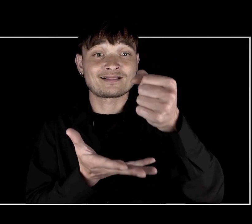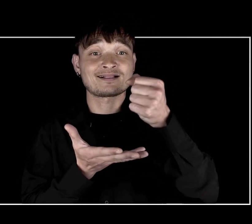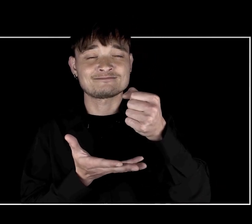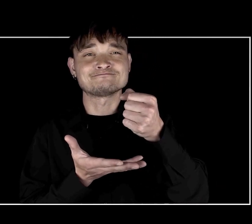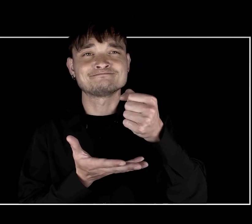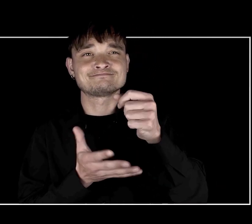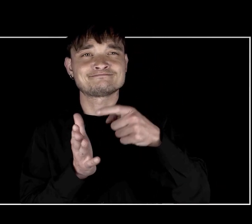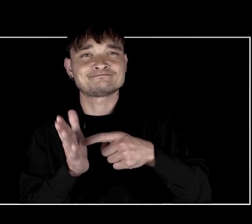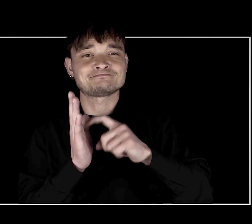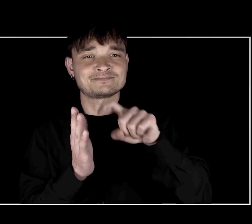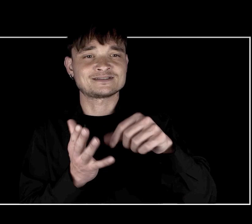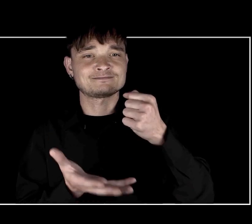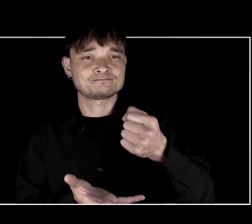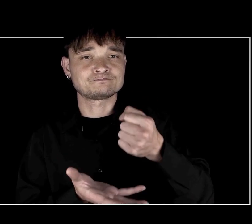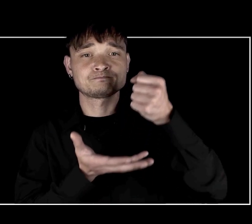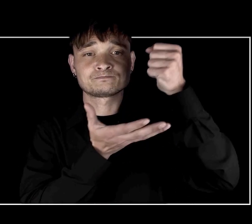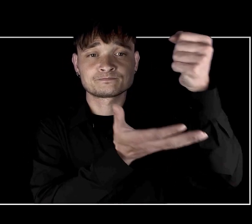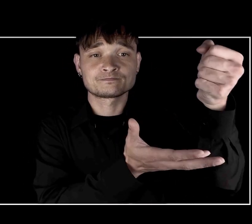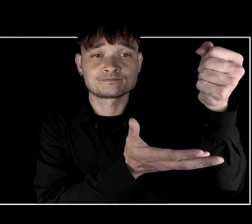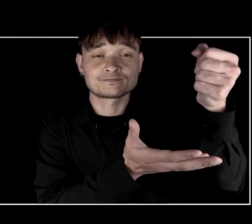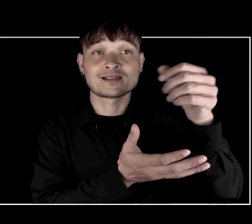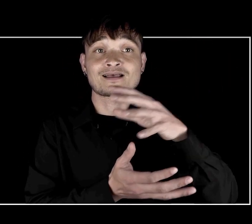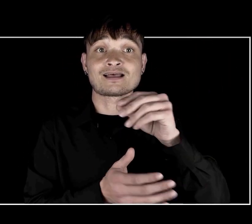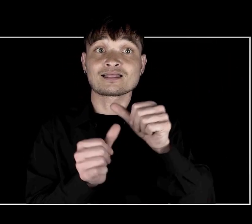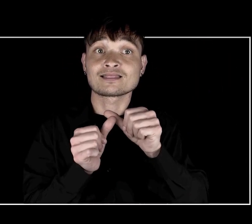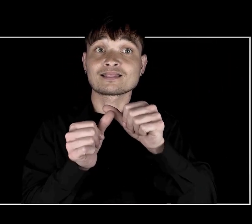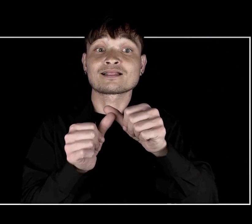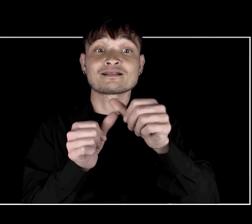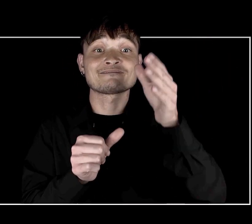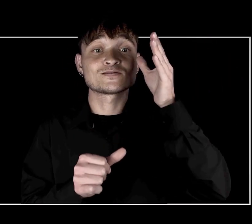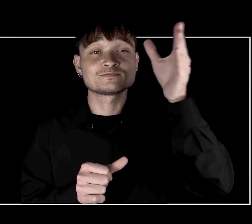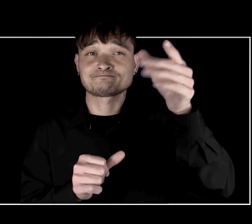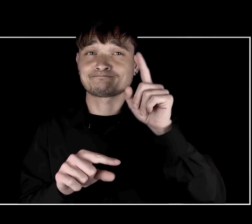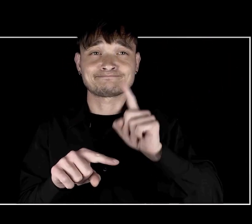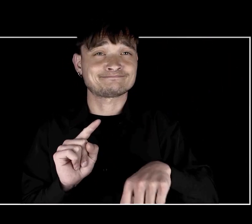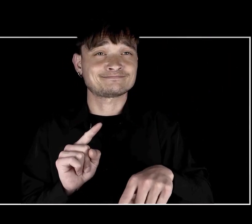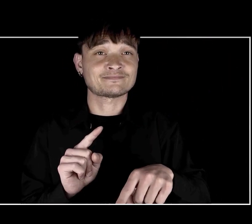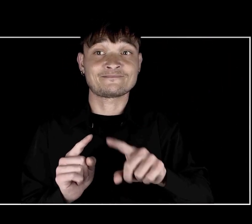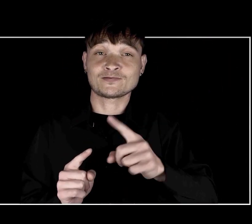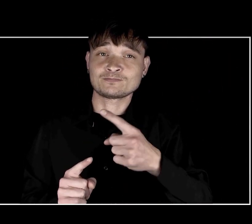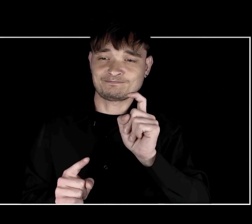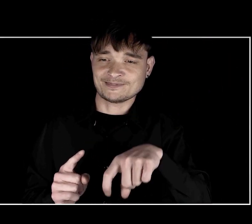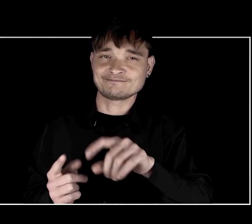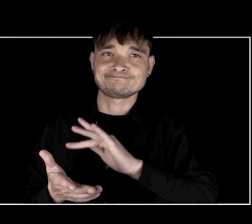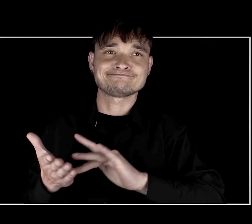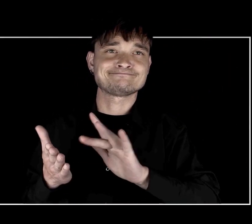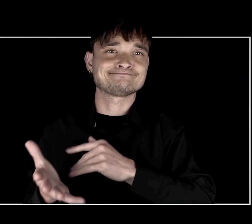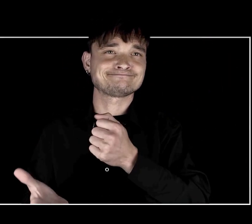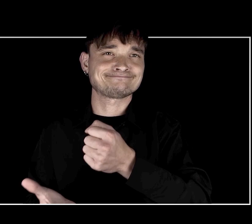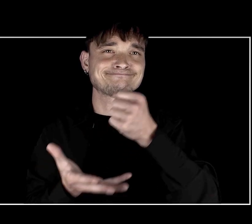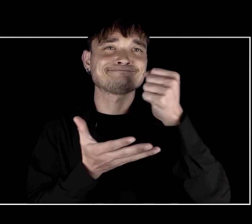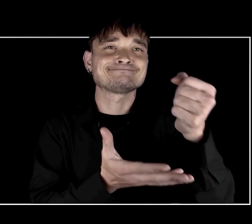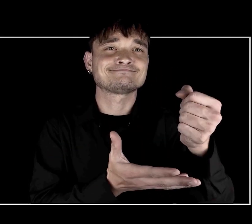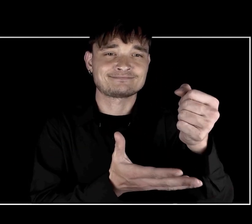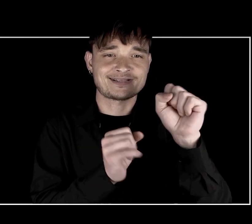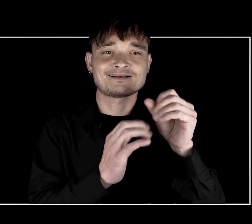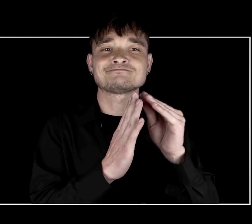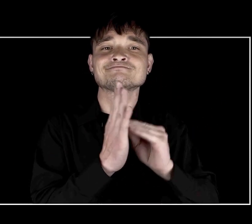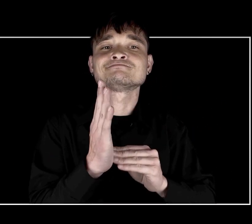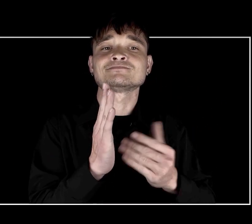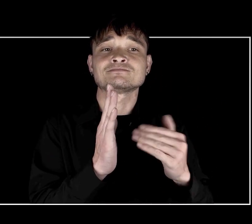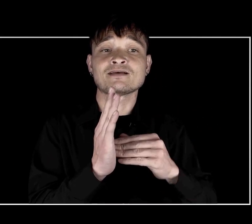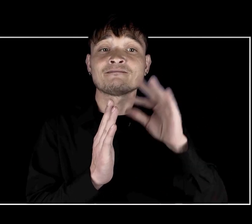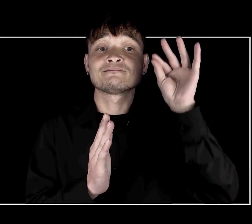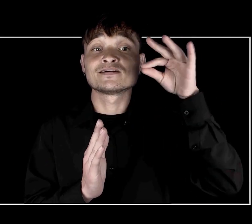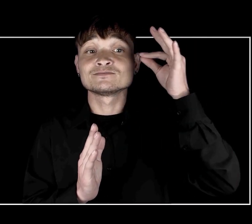the money you received. You will not receive future UI benefits until all the money is repaid. Your federal and state